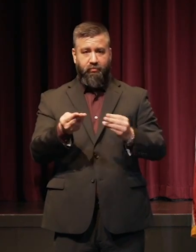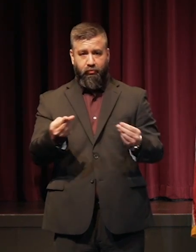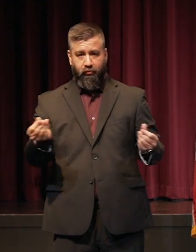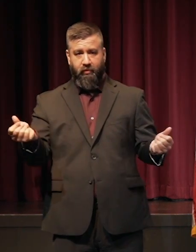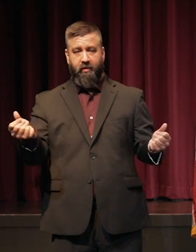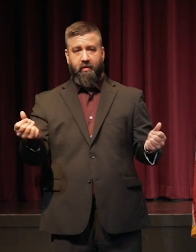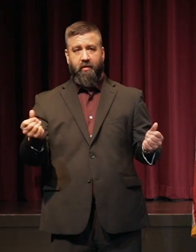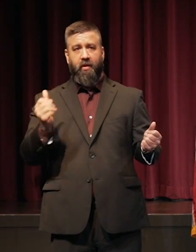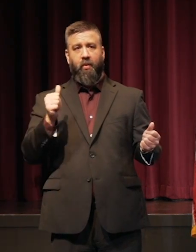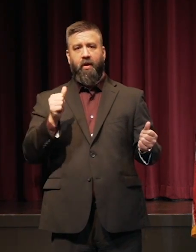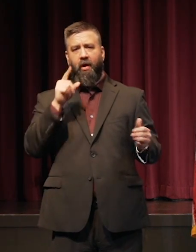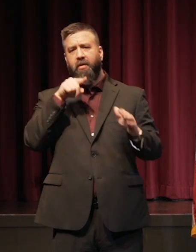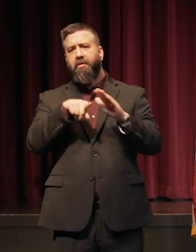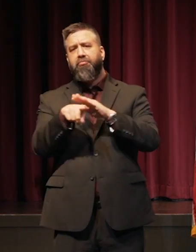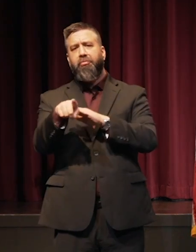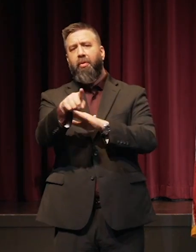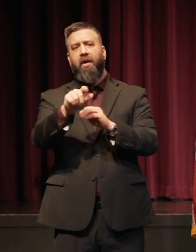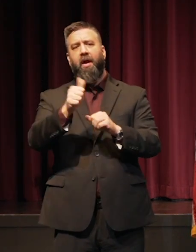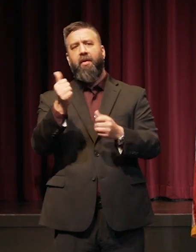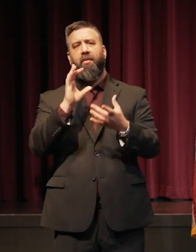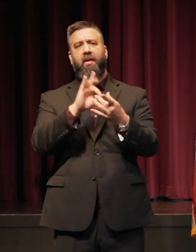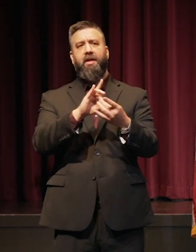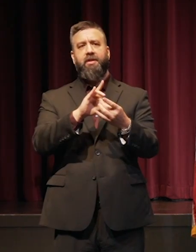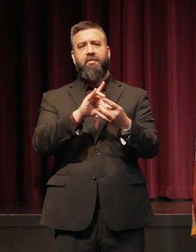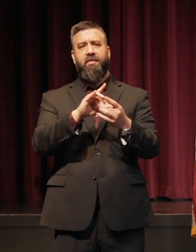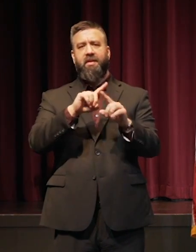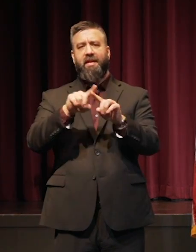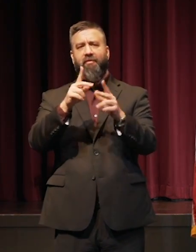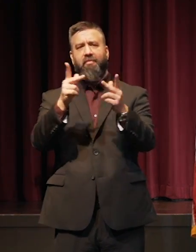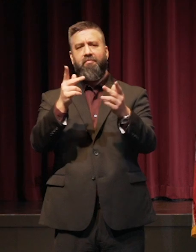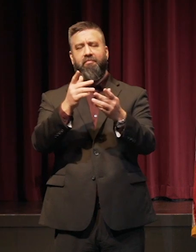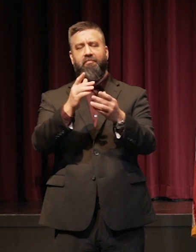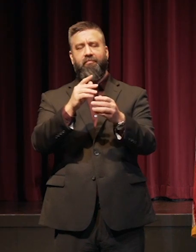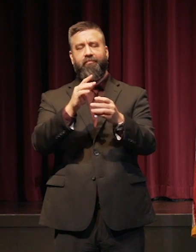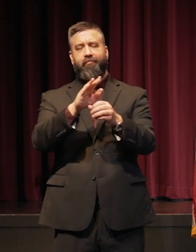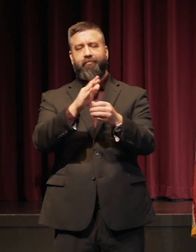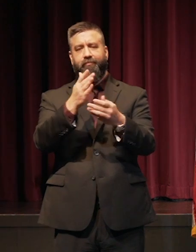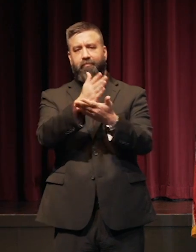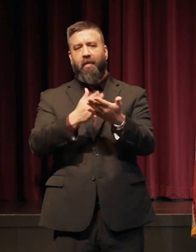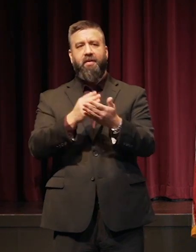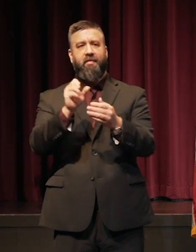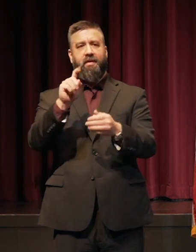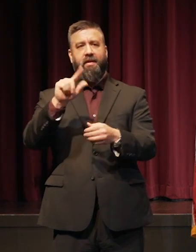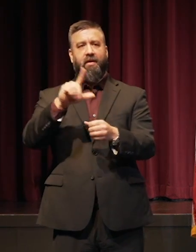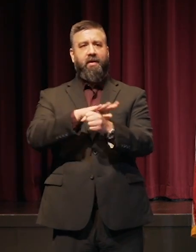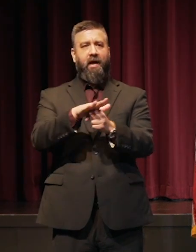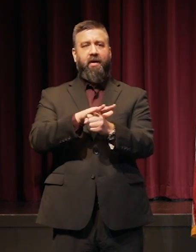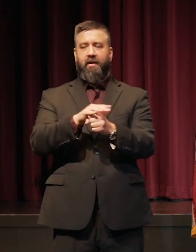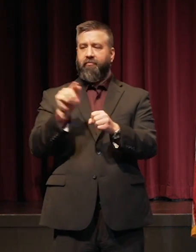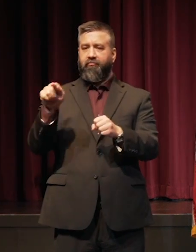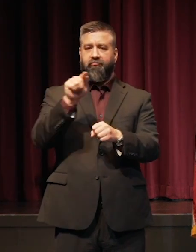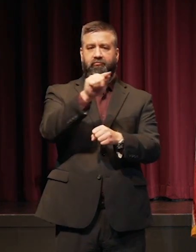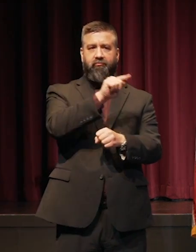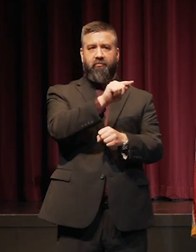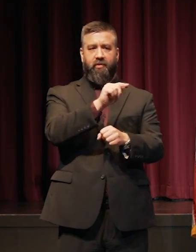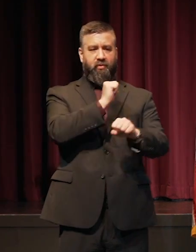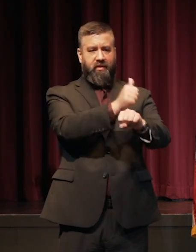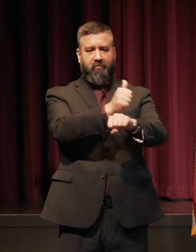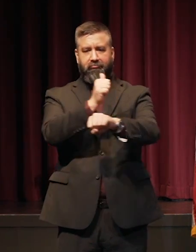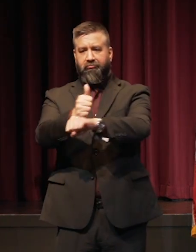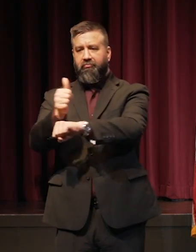we are exploring other relationships across St. Louis County to get other sites open regionally throughout St. Louis